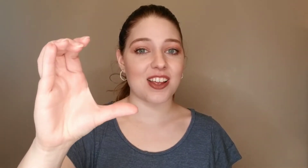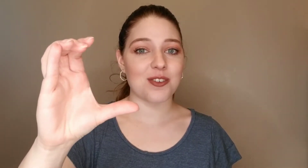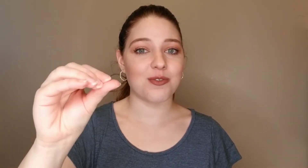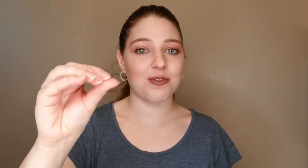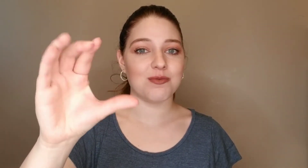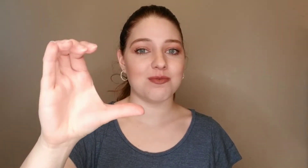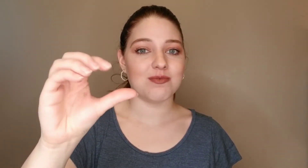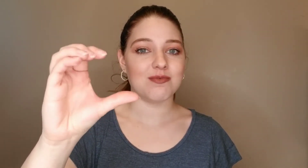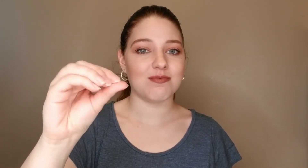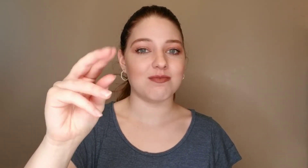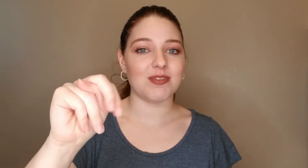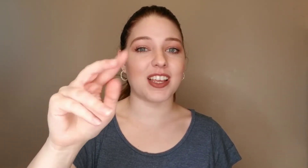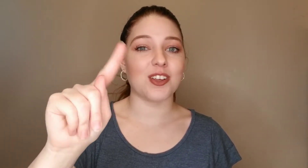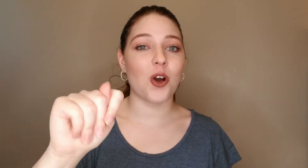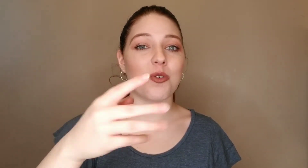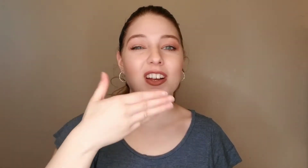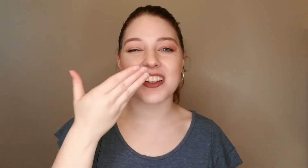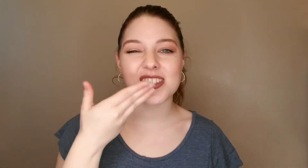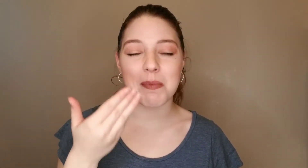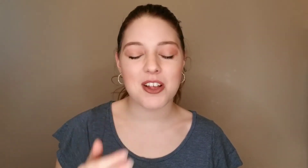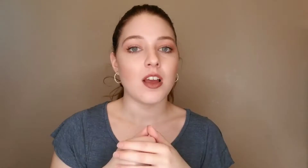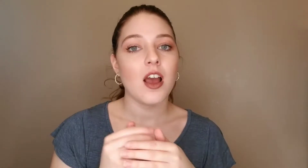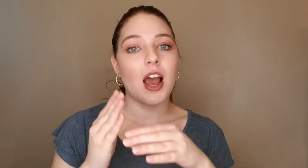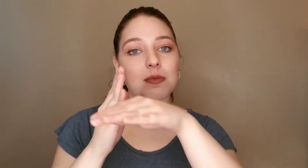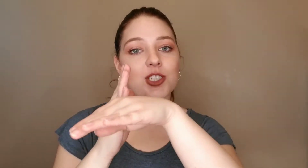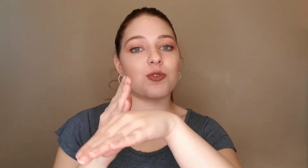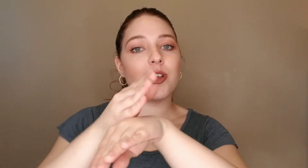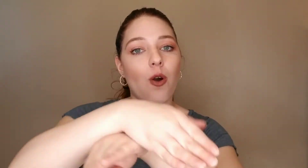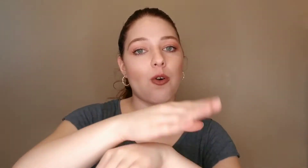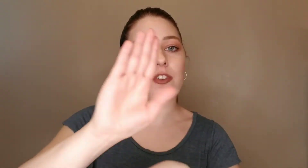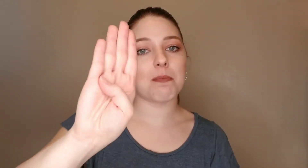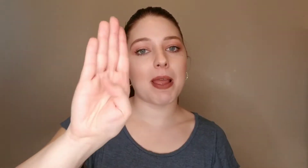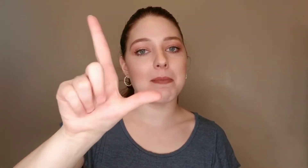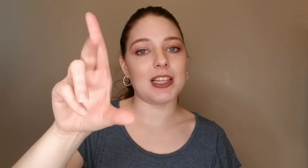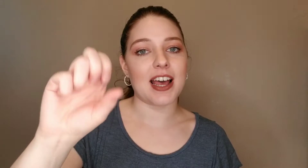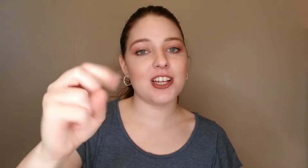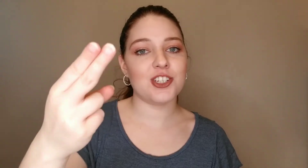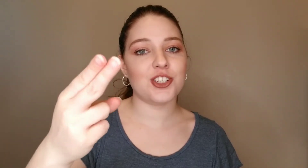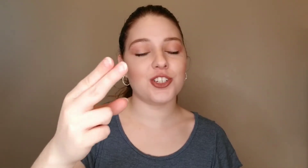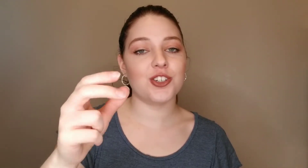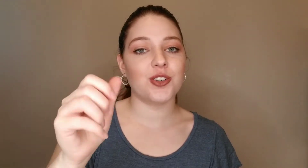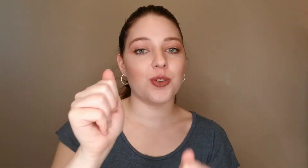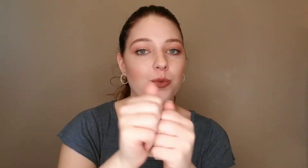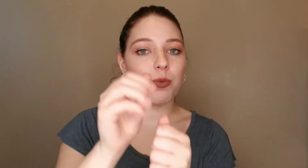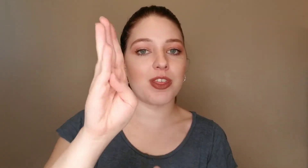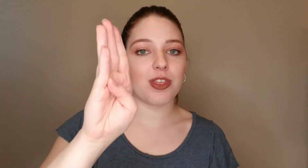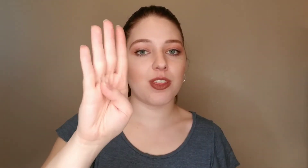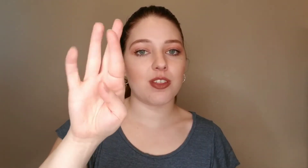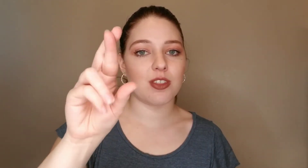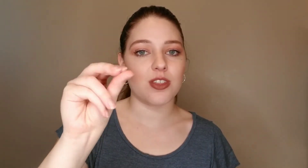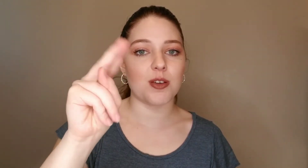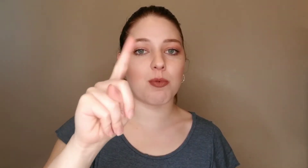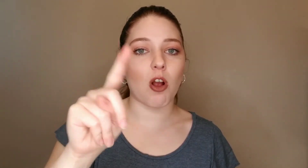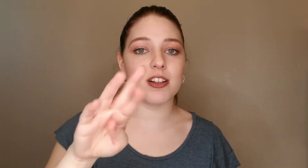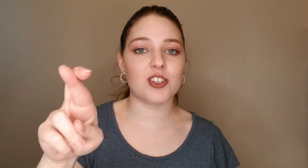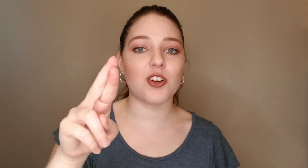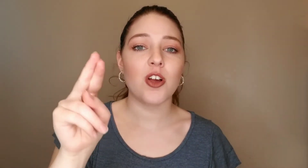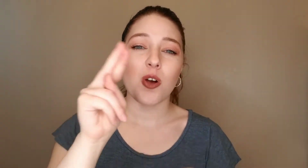of like a coconut smell. I'm just going over my blush with the bronzer where